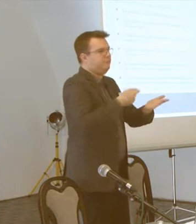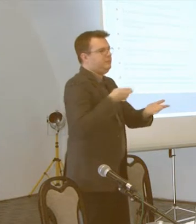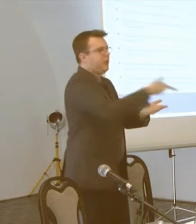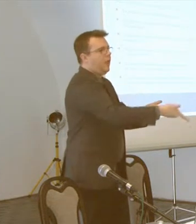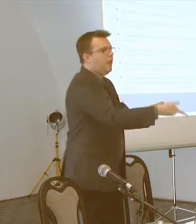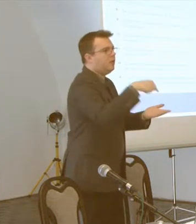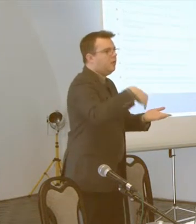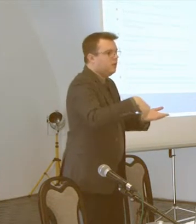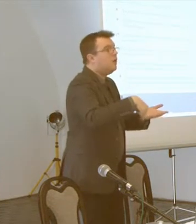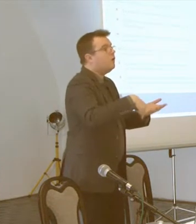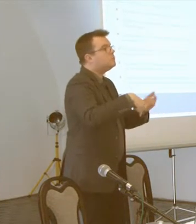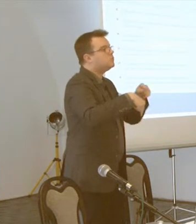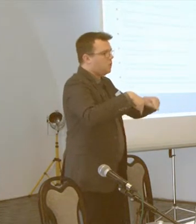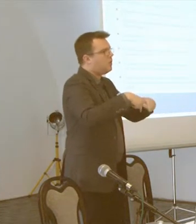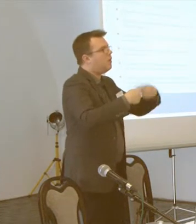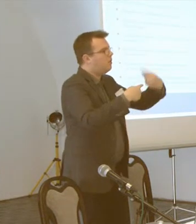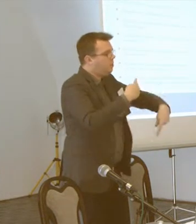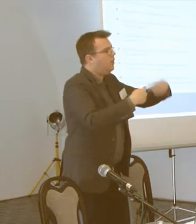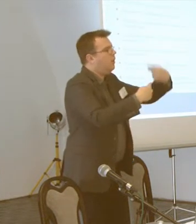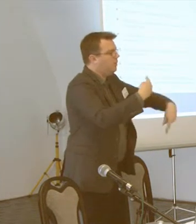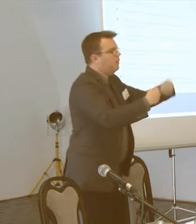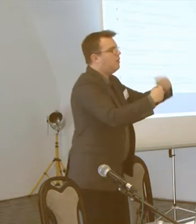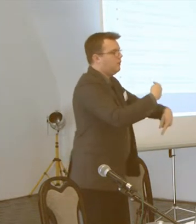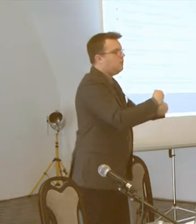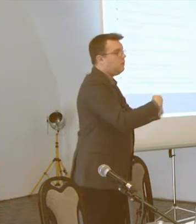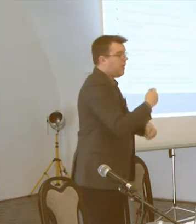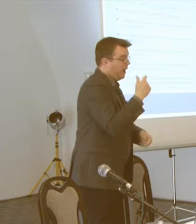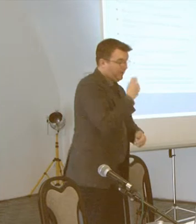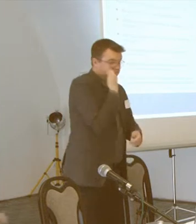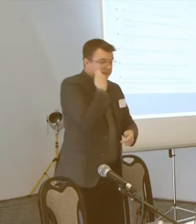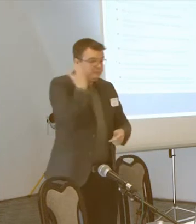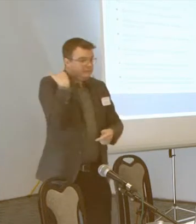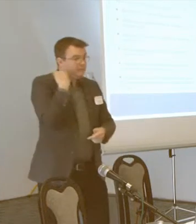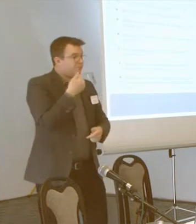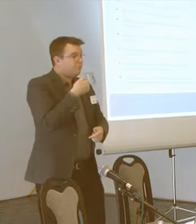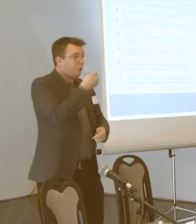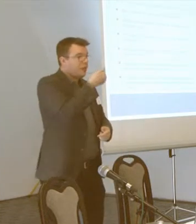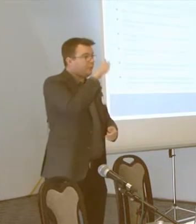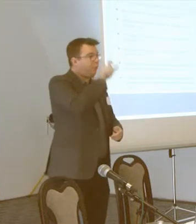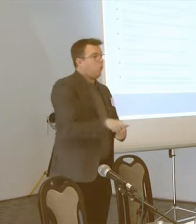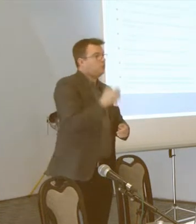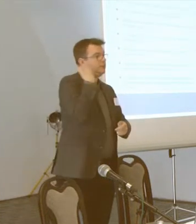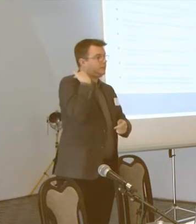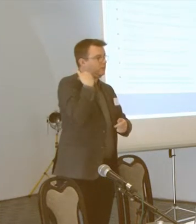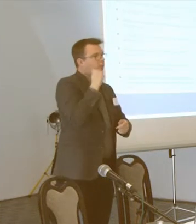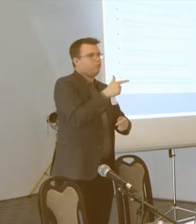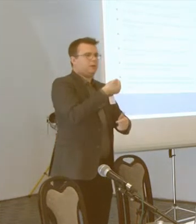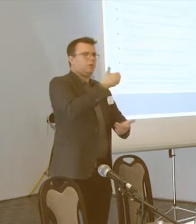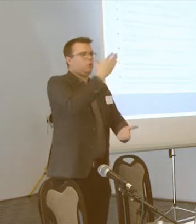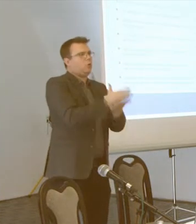for the interpreter in this situation. And we have seen situations where it wasn't possible